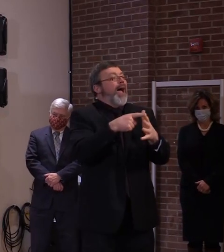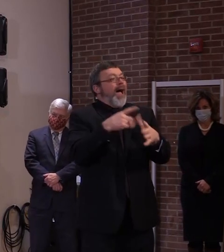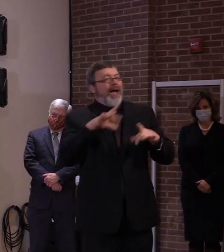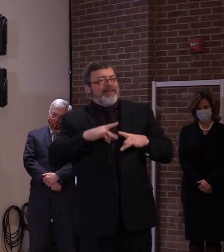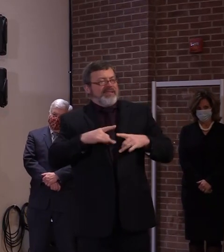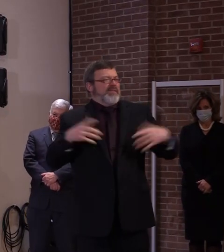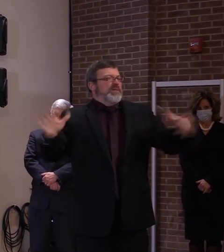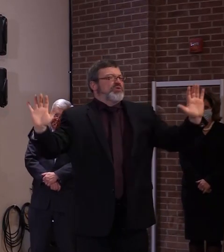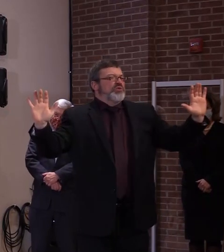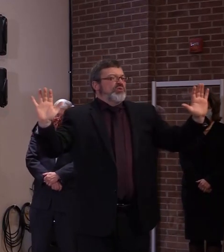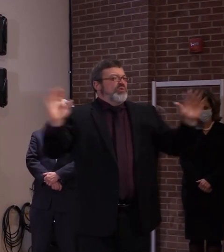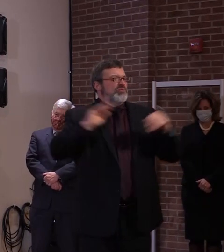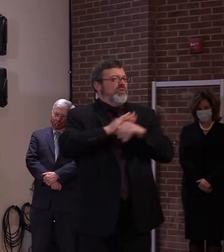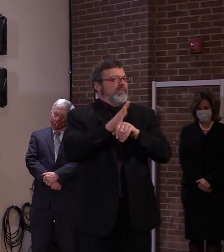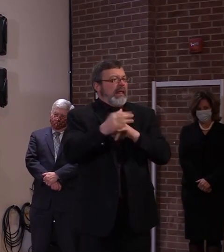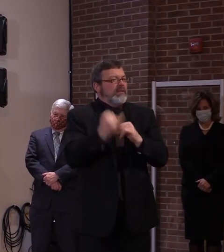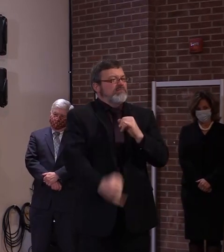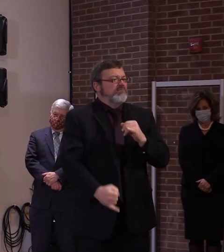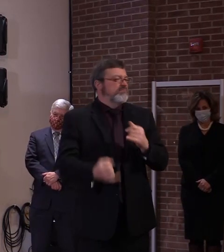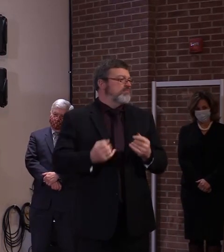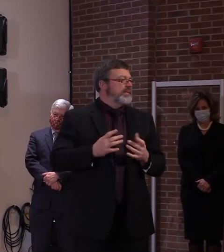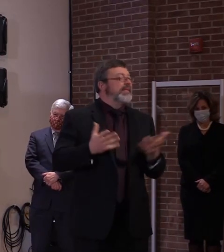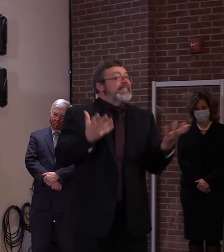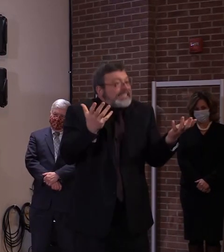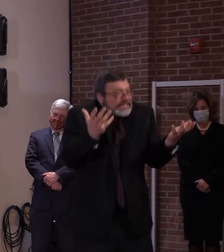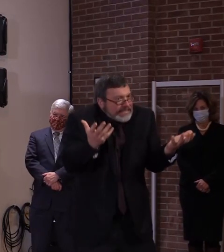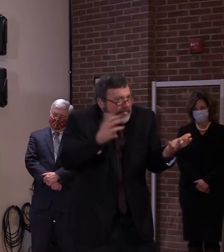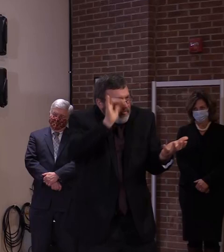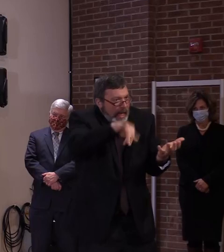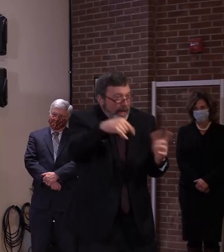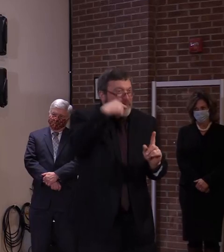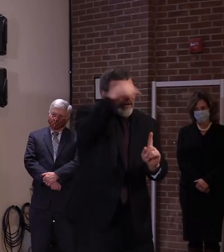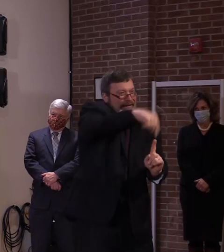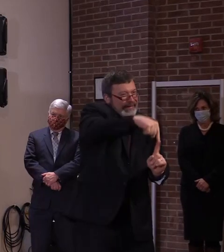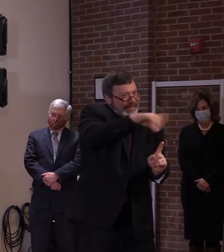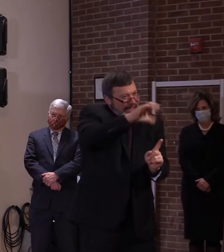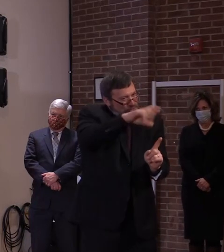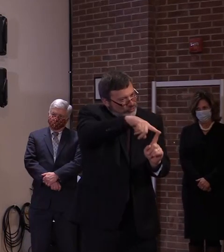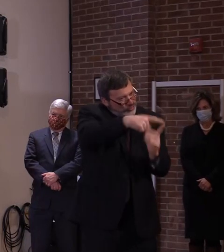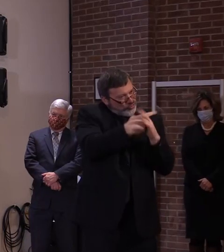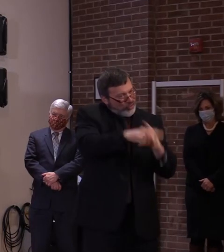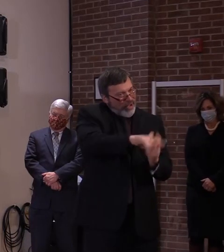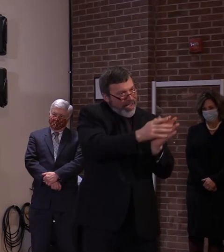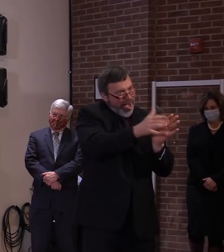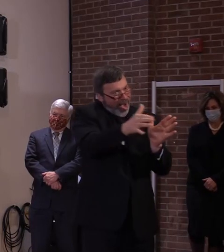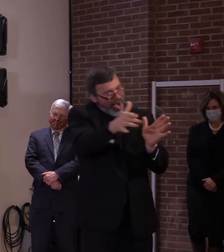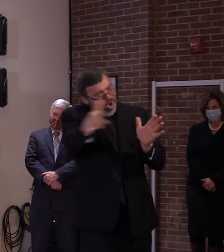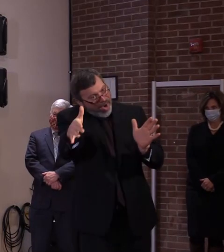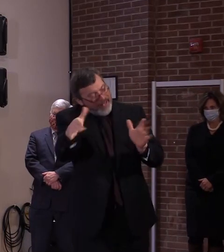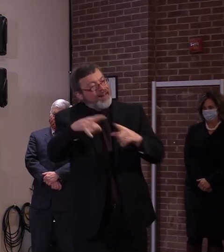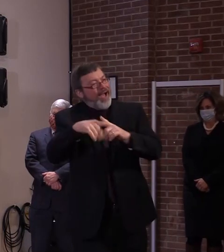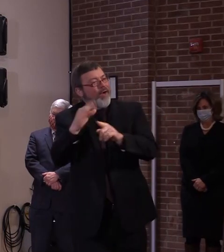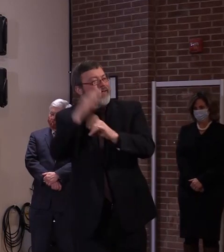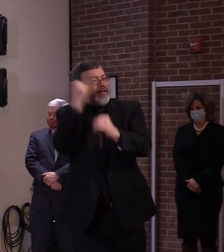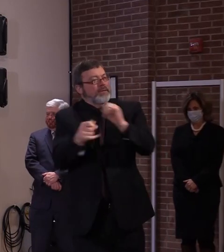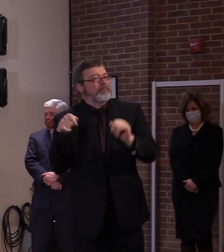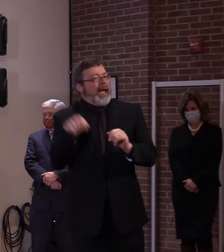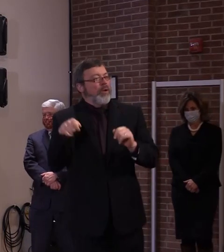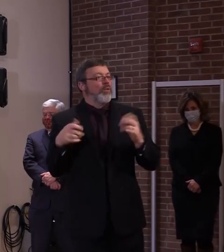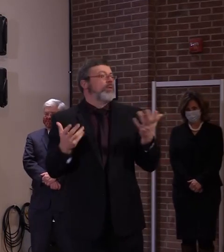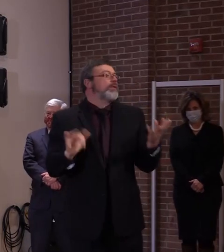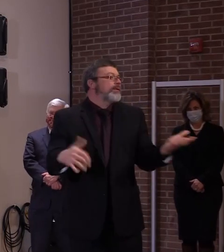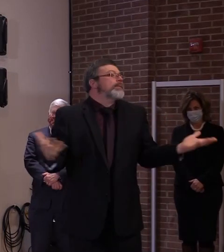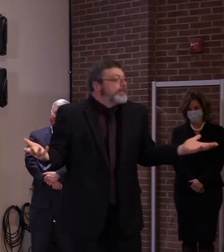inevitable. But at the same time, you know, we want to be able to communicate exactly what we're seeing. They